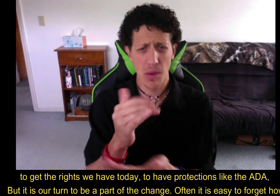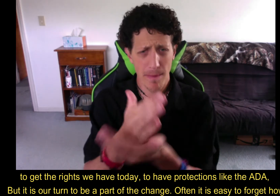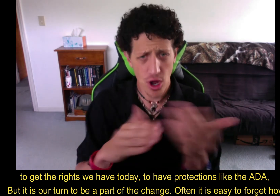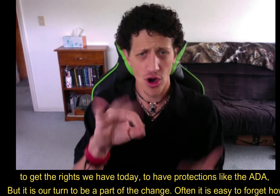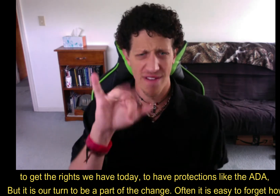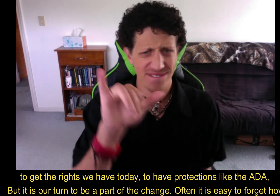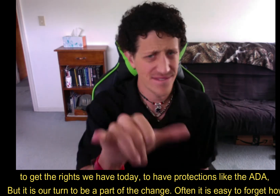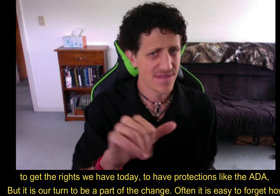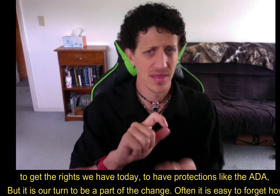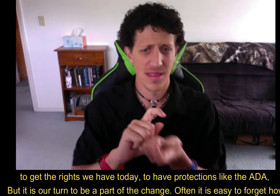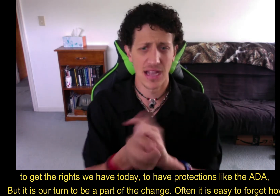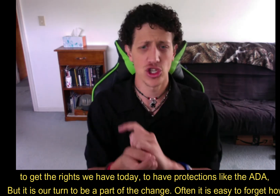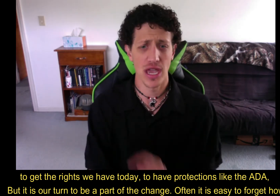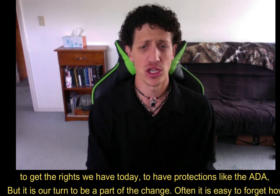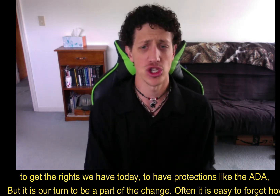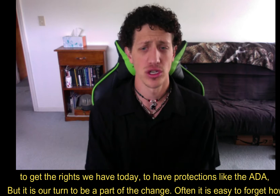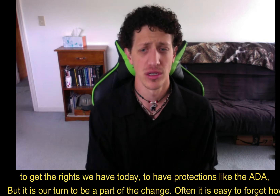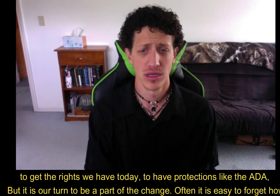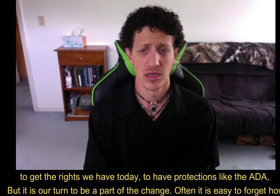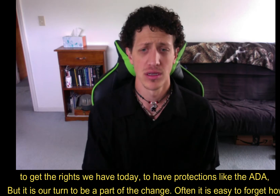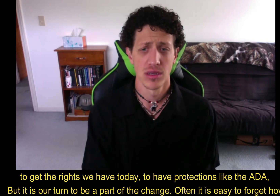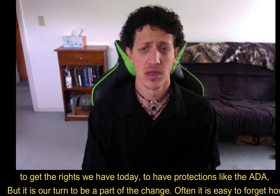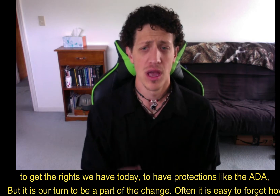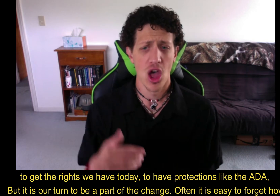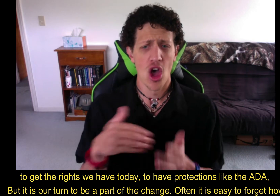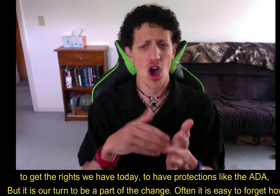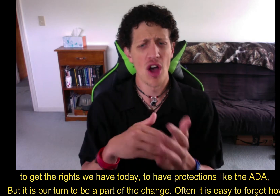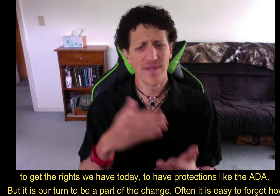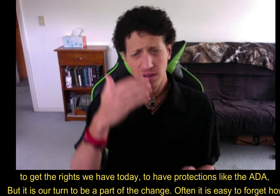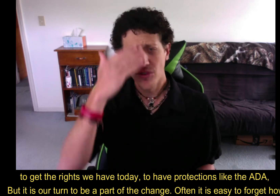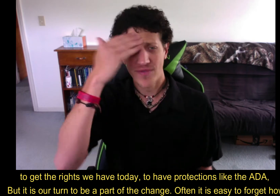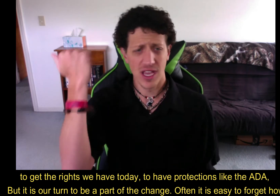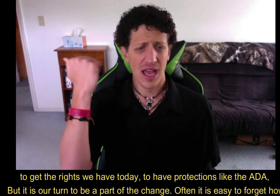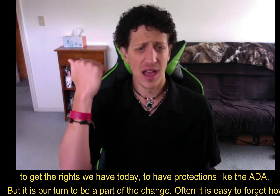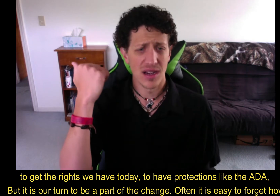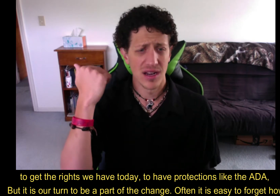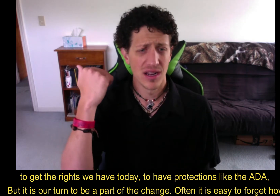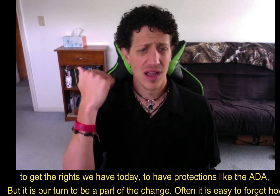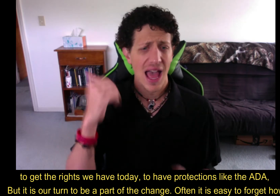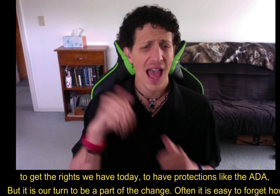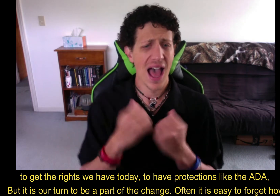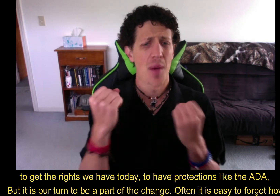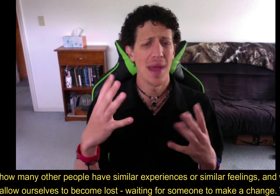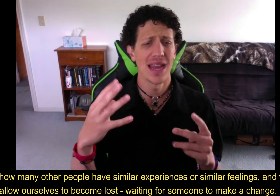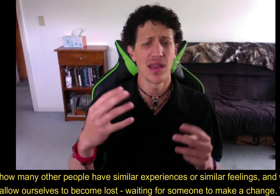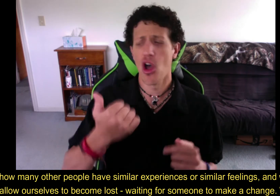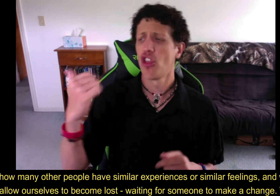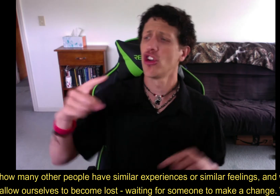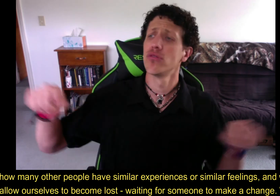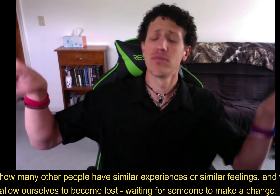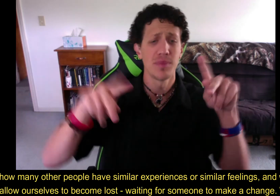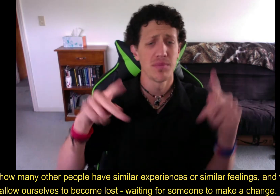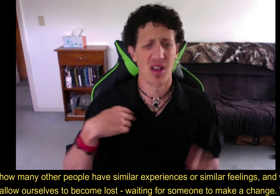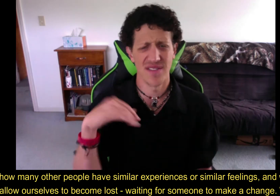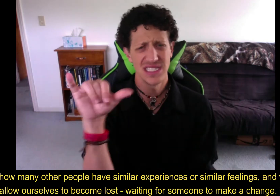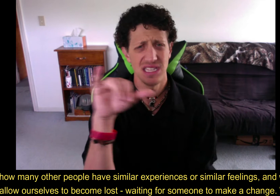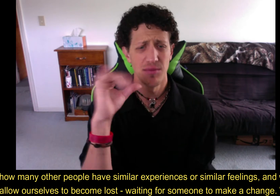part of that change, often to forget how many other people have similar